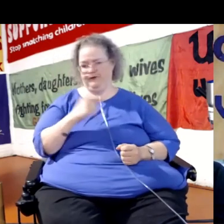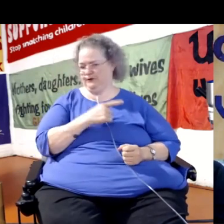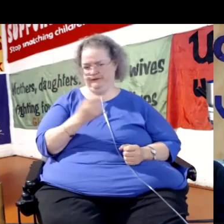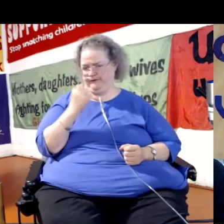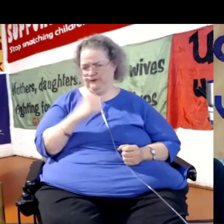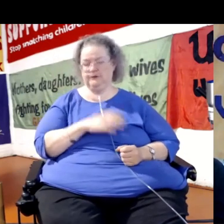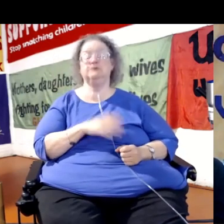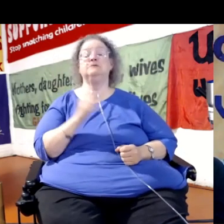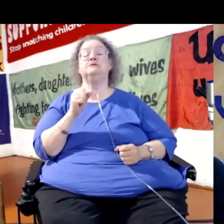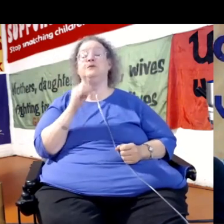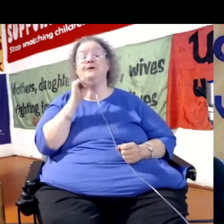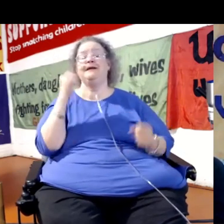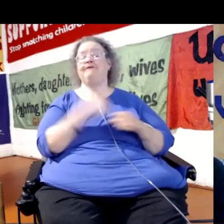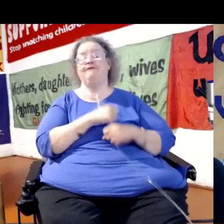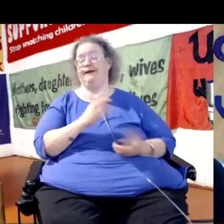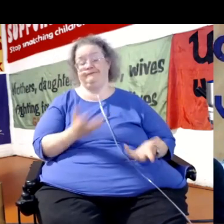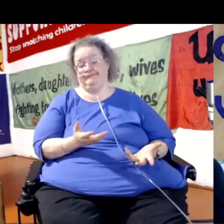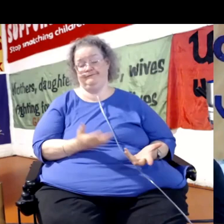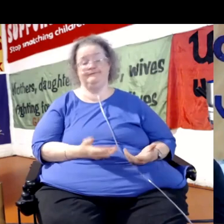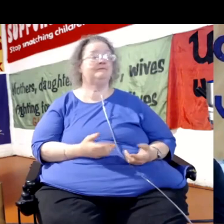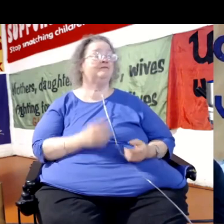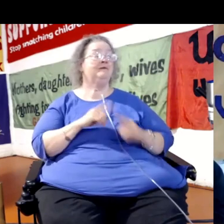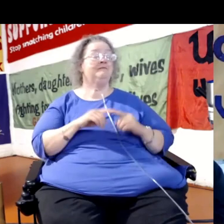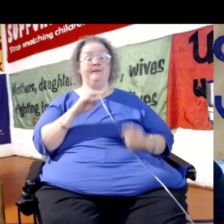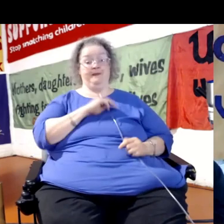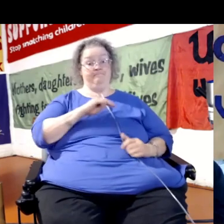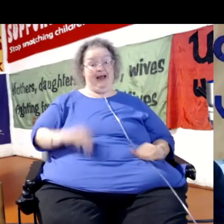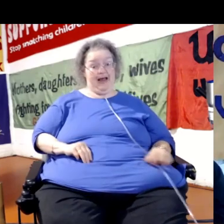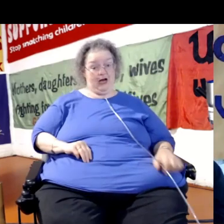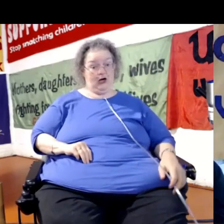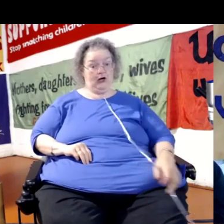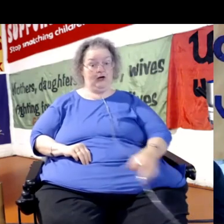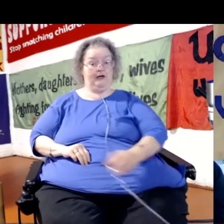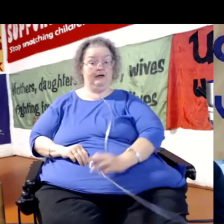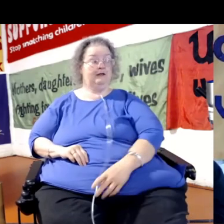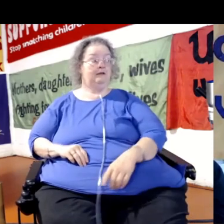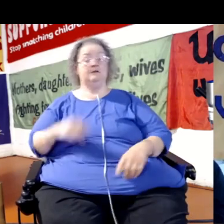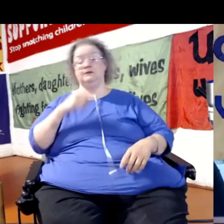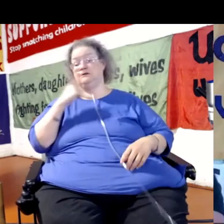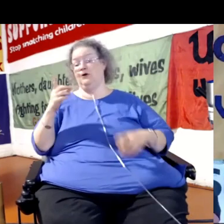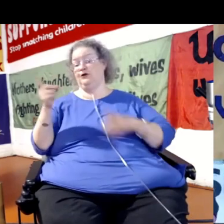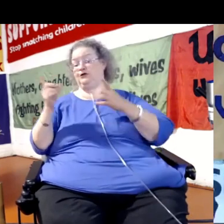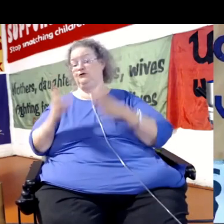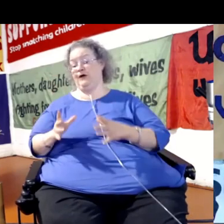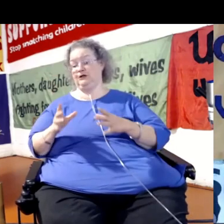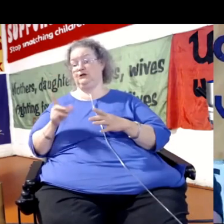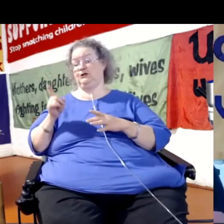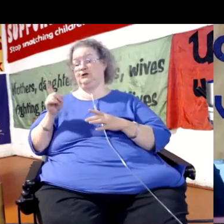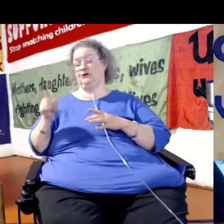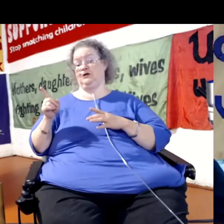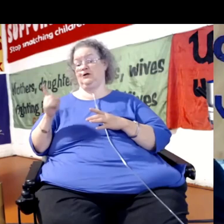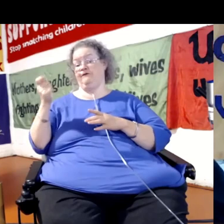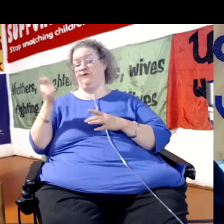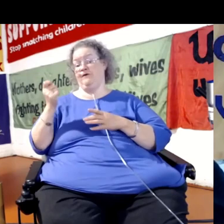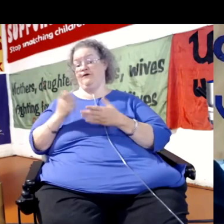we didn't get that fight. But the mayor said to the director of